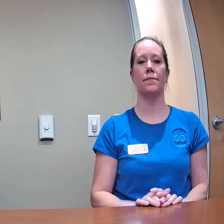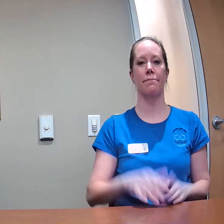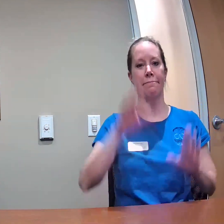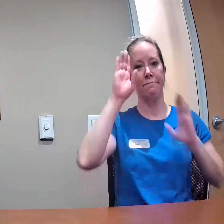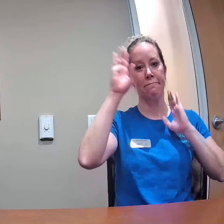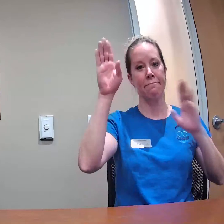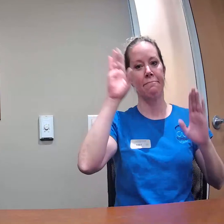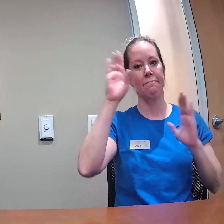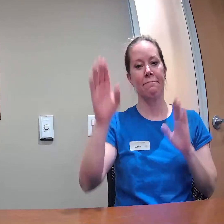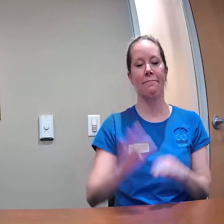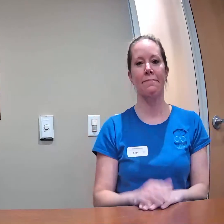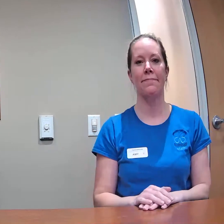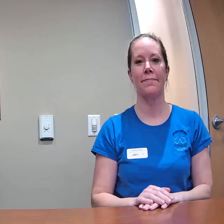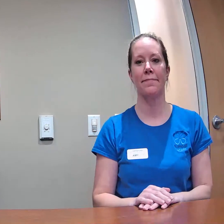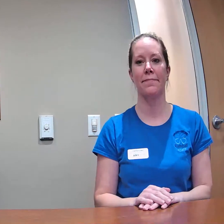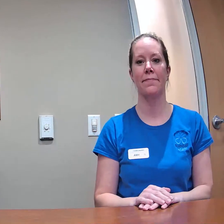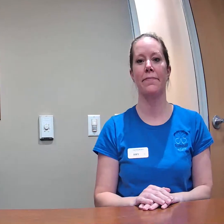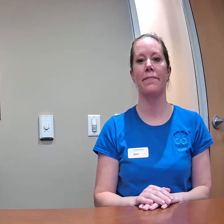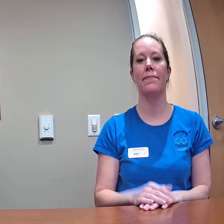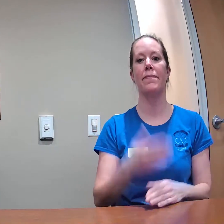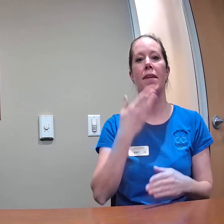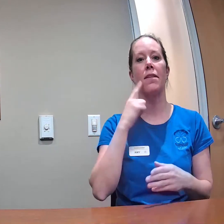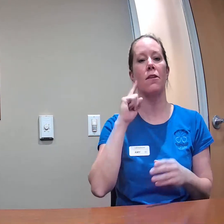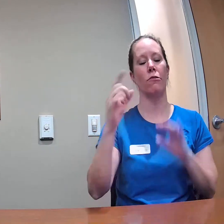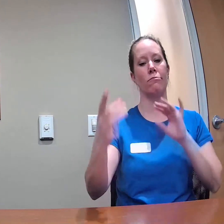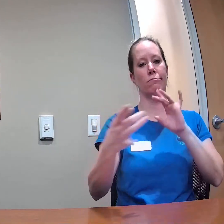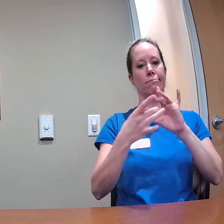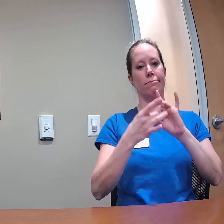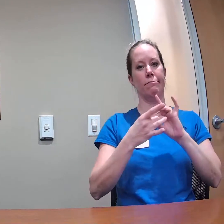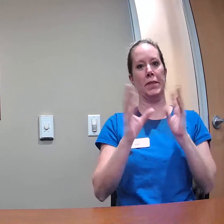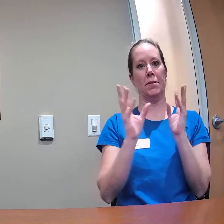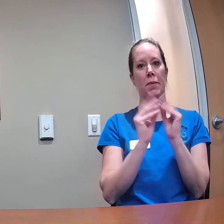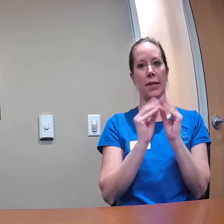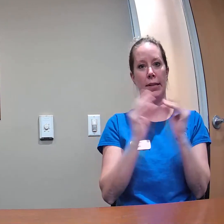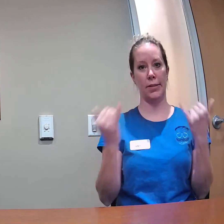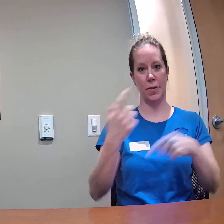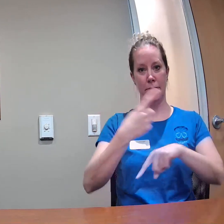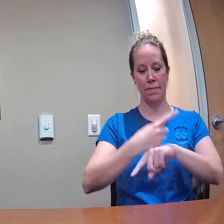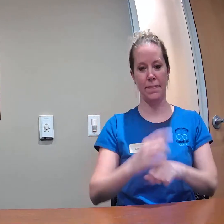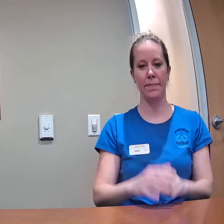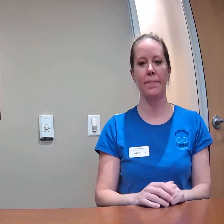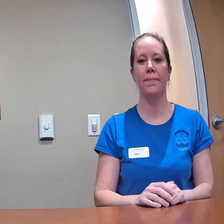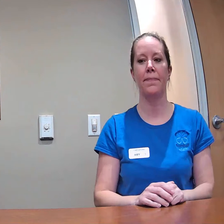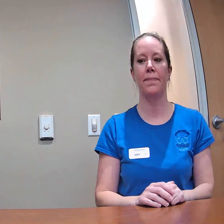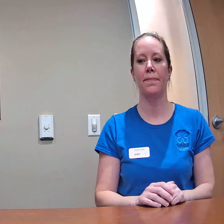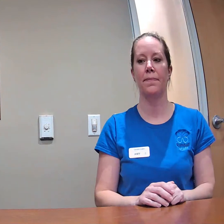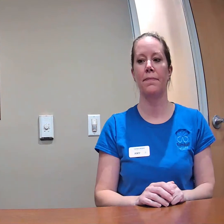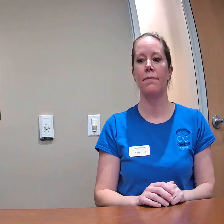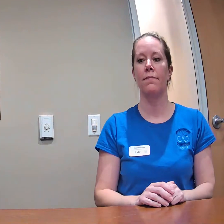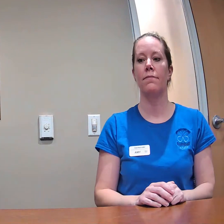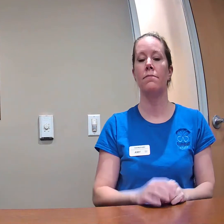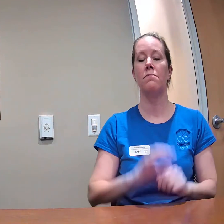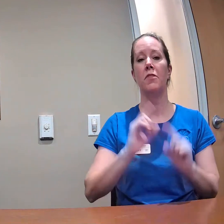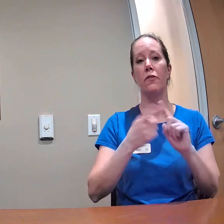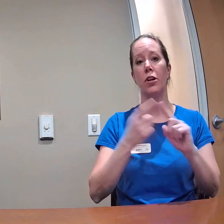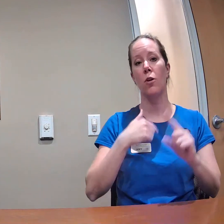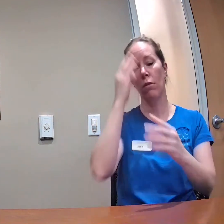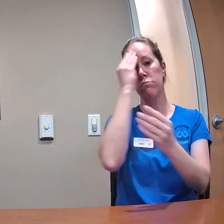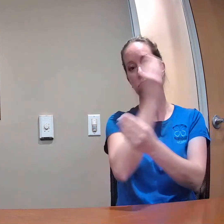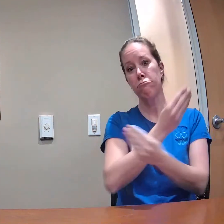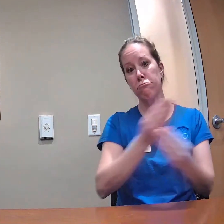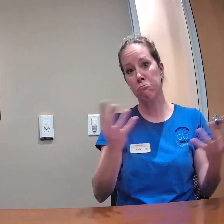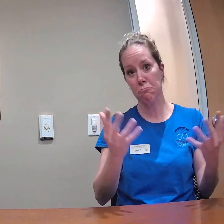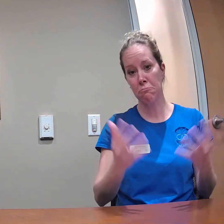Hi, everyone. Thank you for joining us today. I want to share with you, first of all,